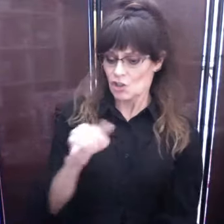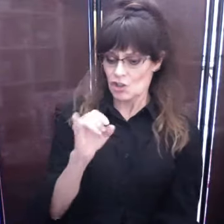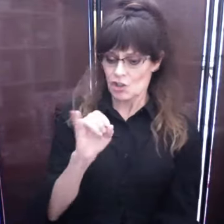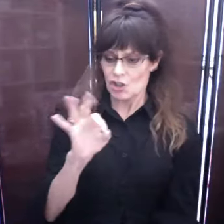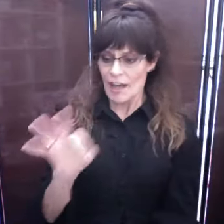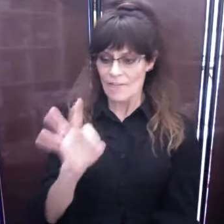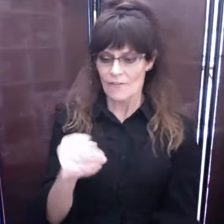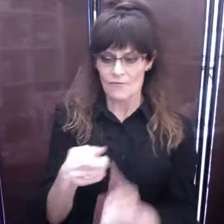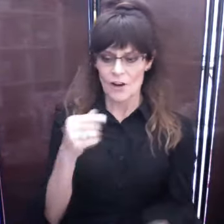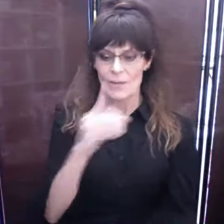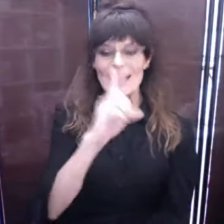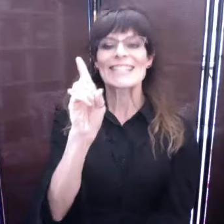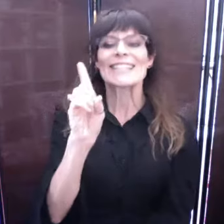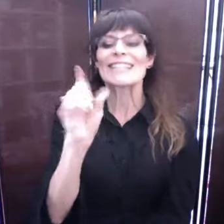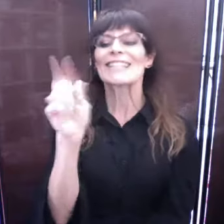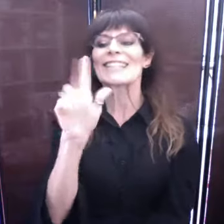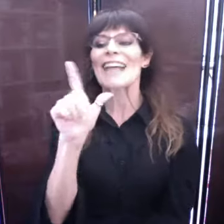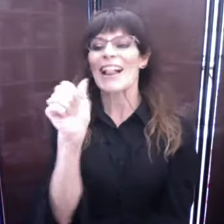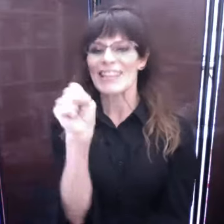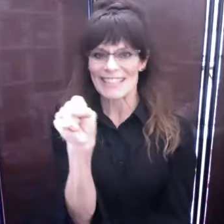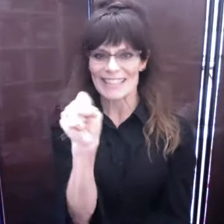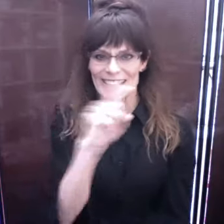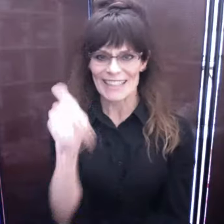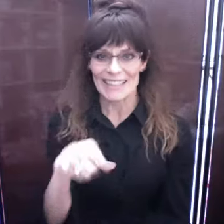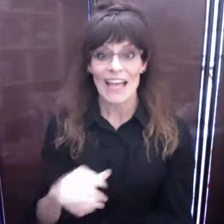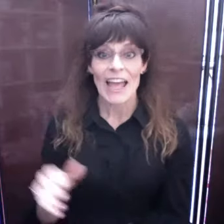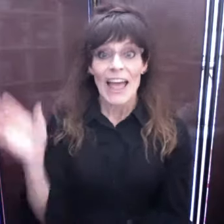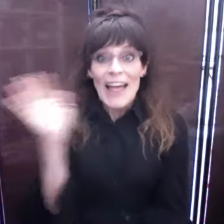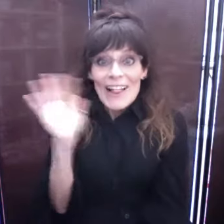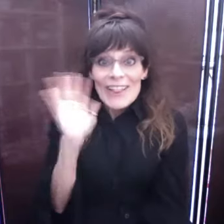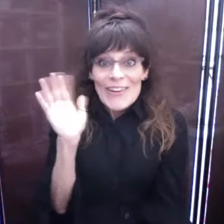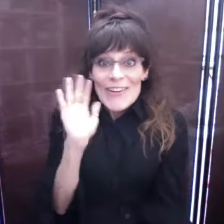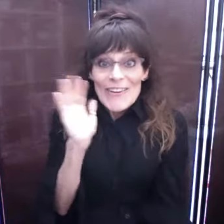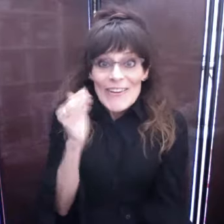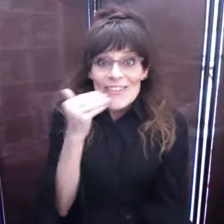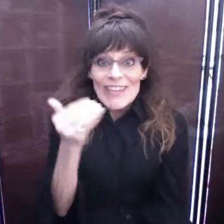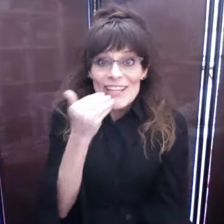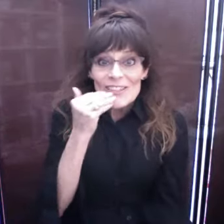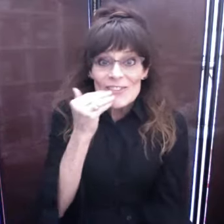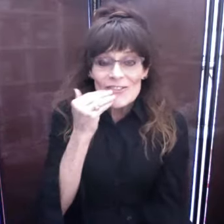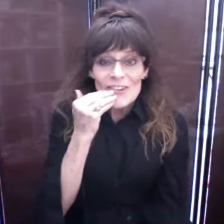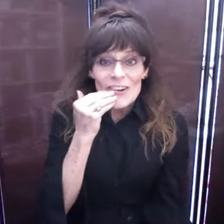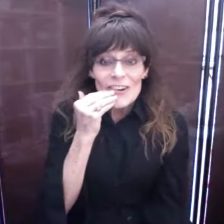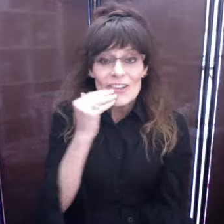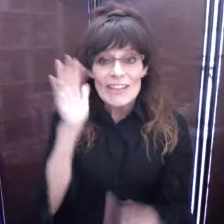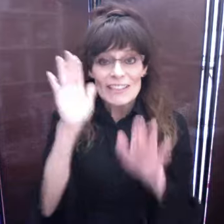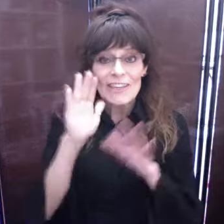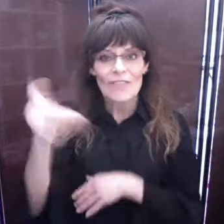Thank you. Hello. Thank you for the lovely invite, Simone. I'm Jeff Gould.